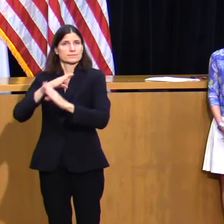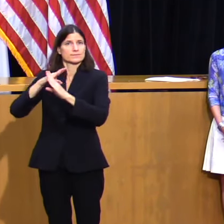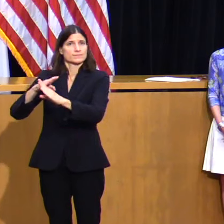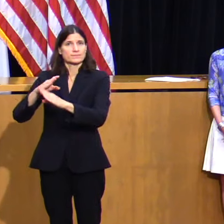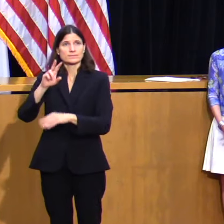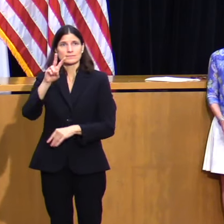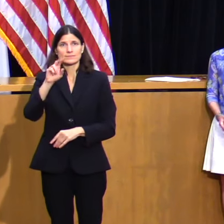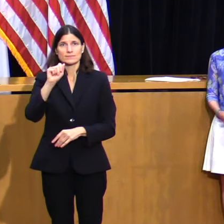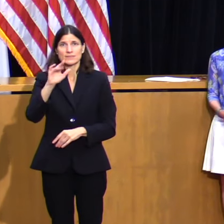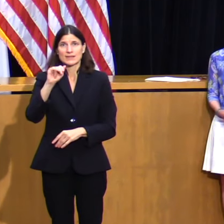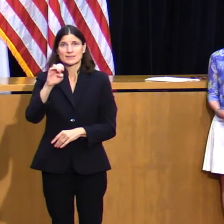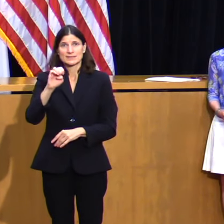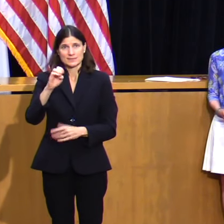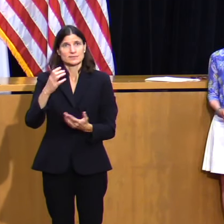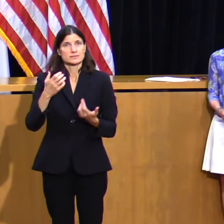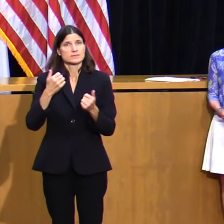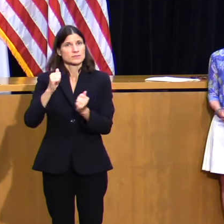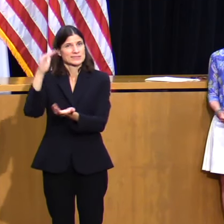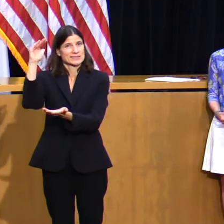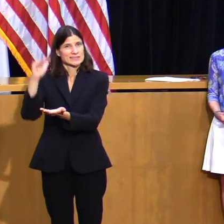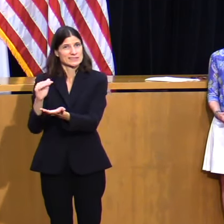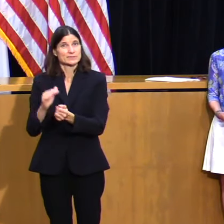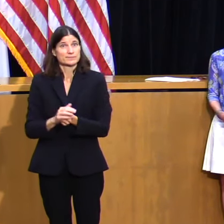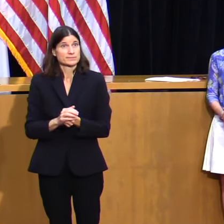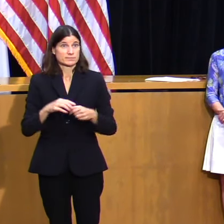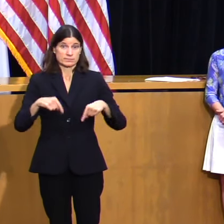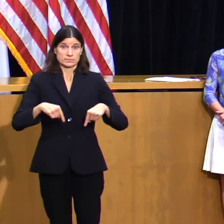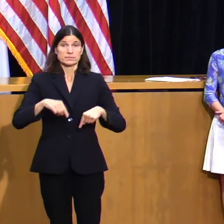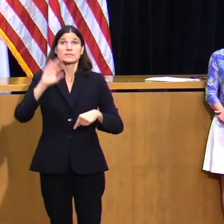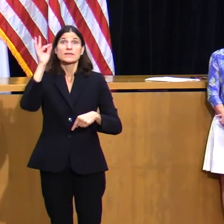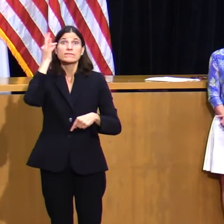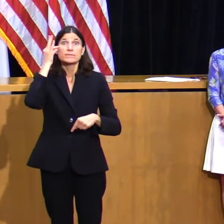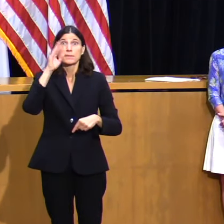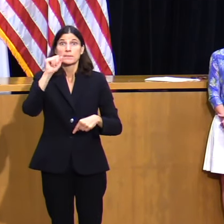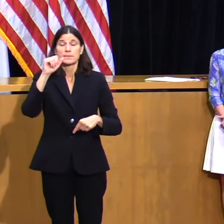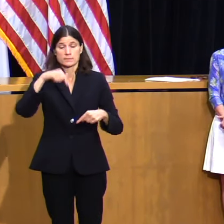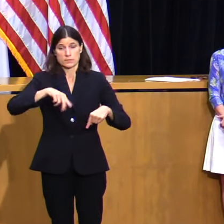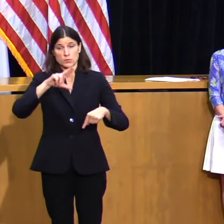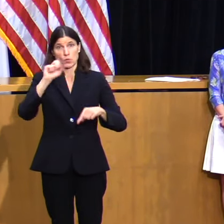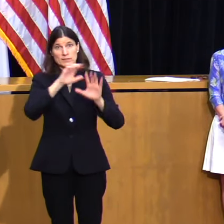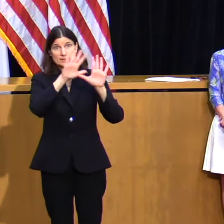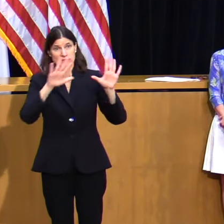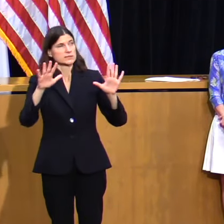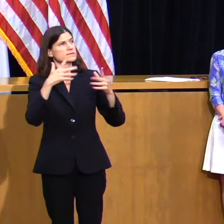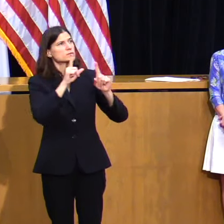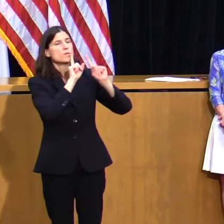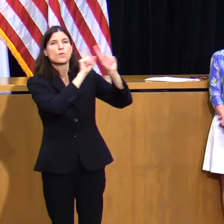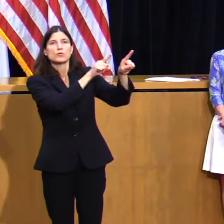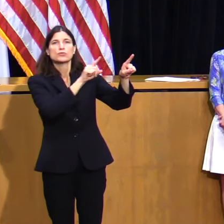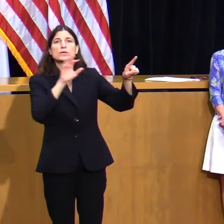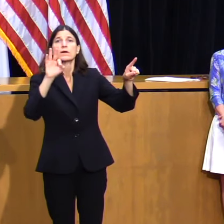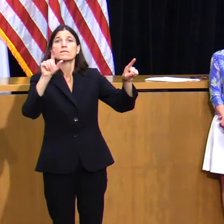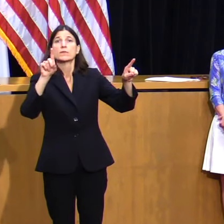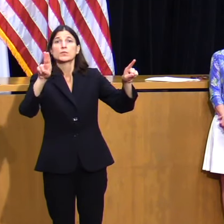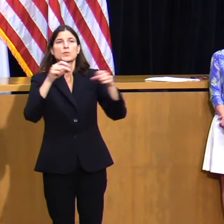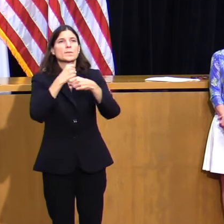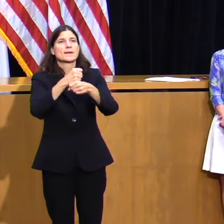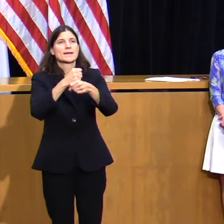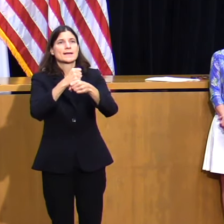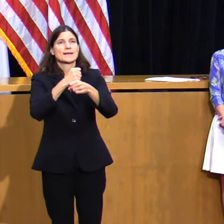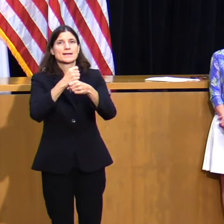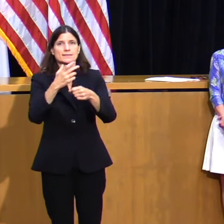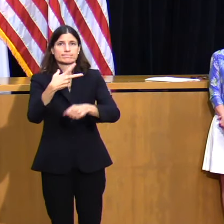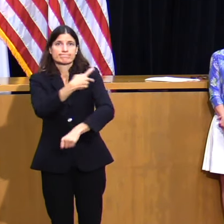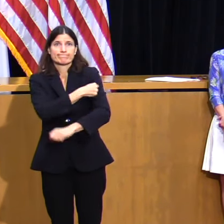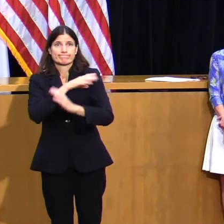year specifically because they would like to see states work to enhance and